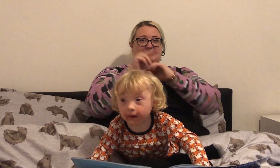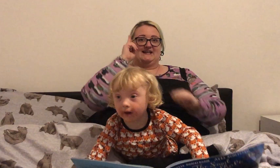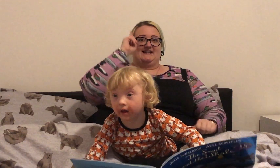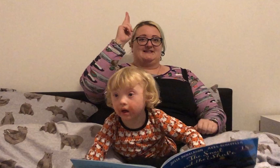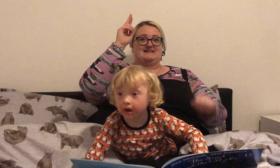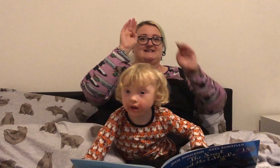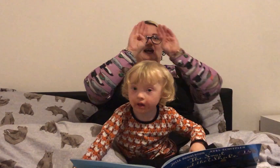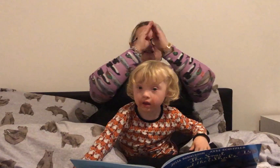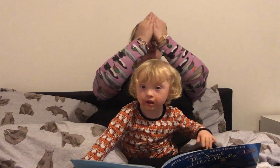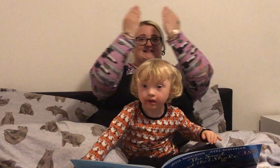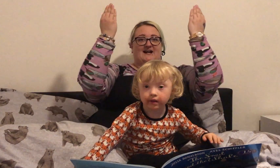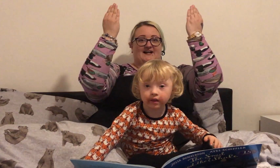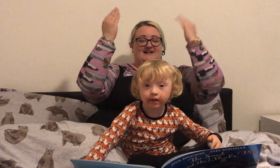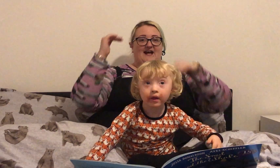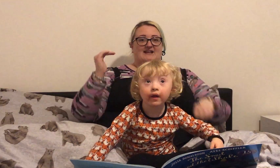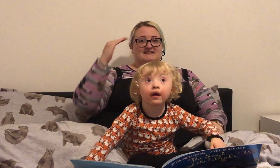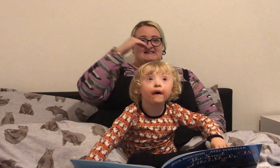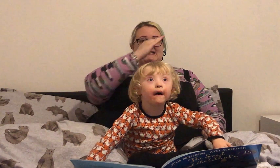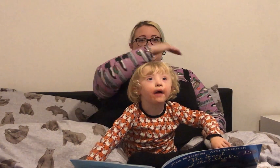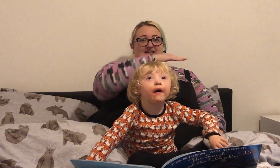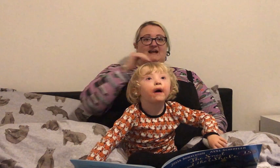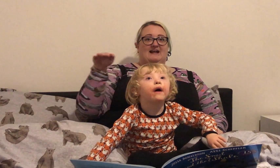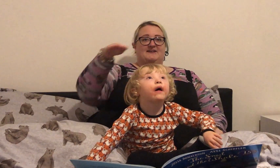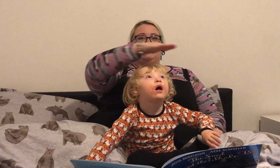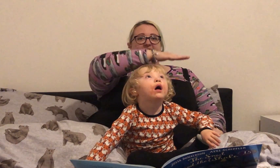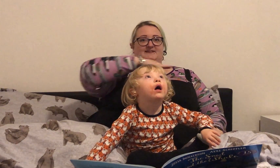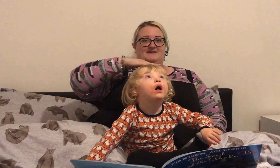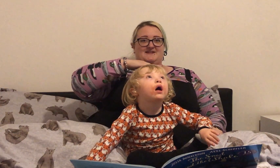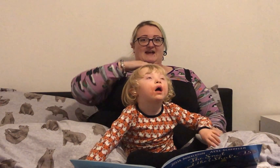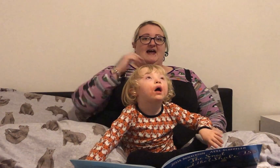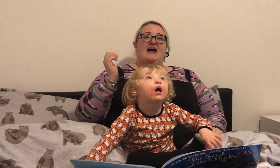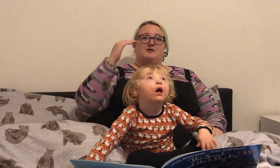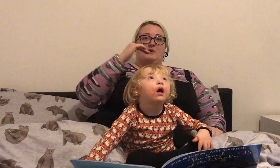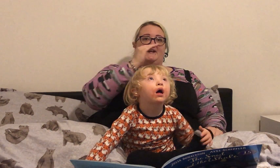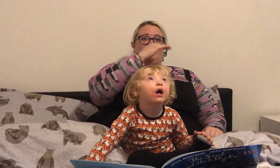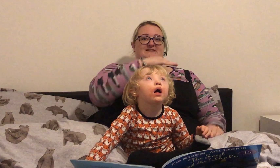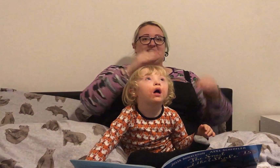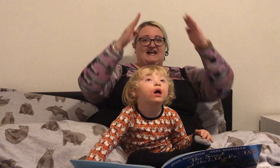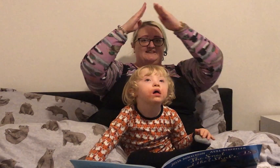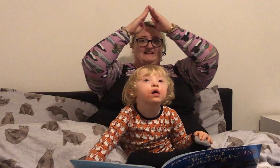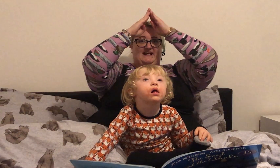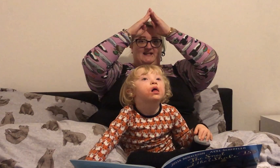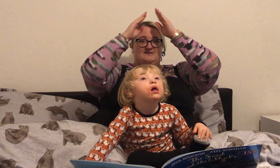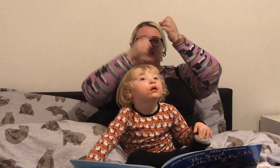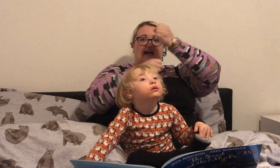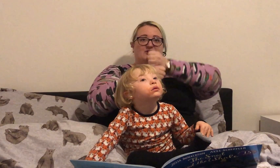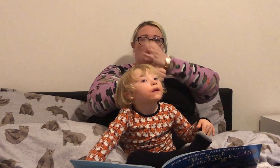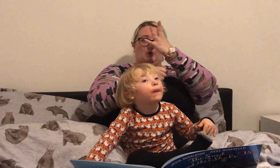And she gazed at the sky and the sea and the land and the waves and the caves and the